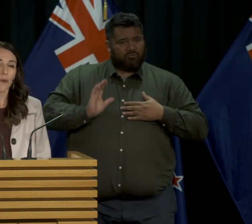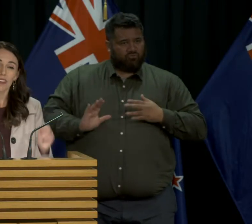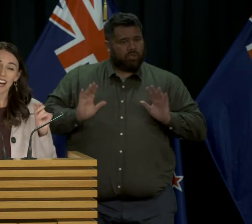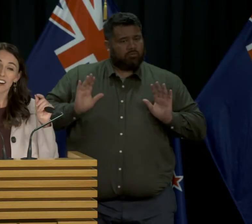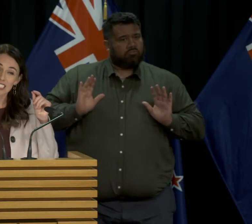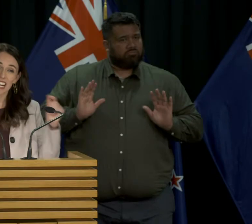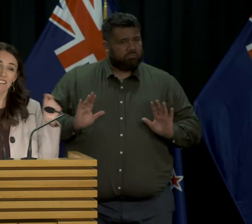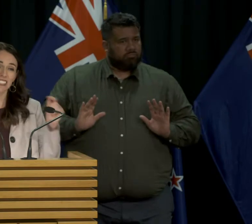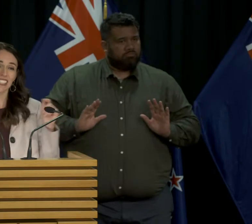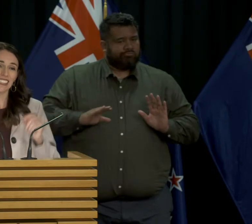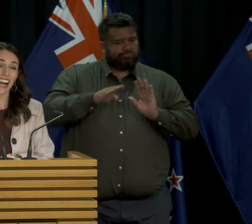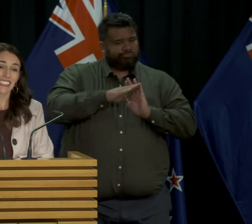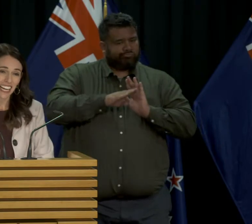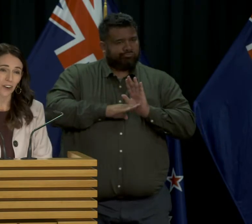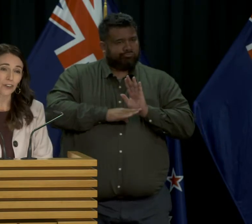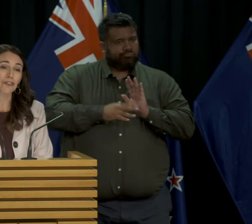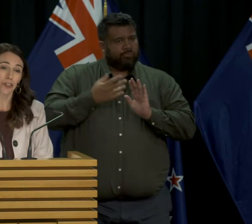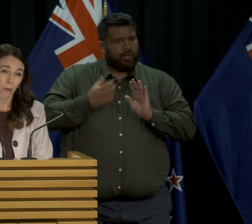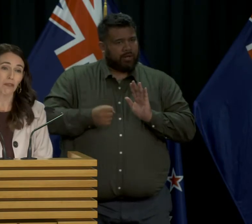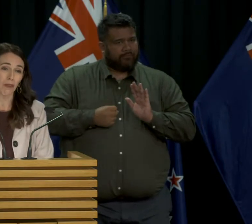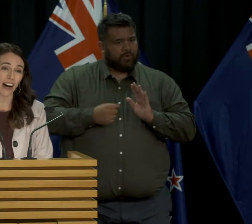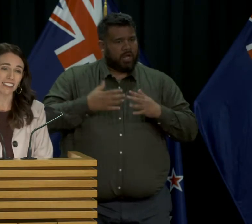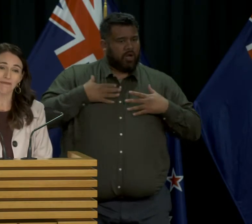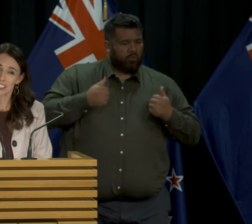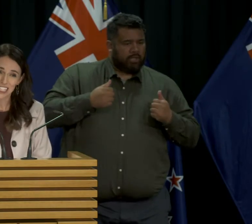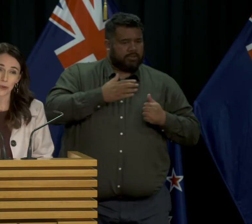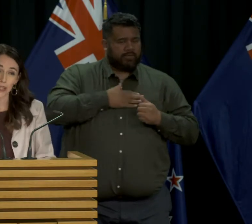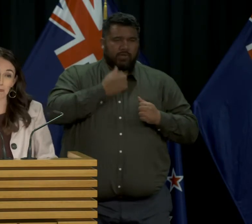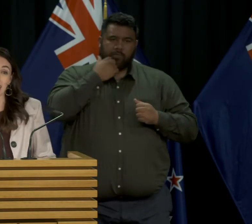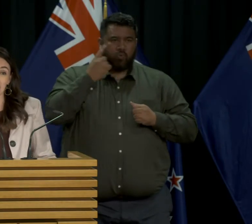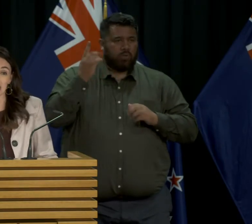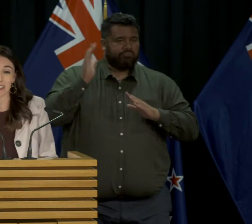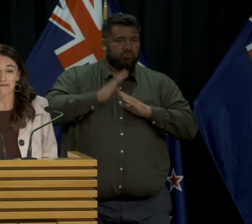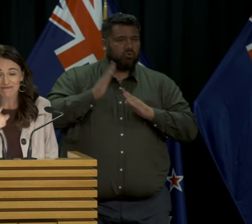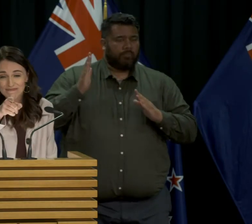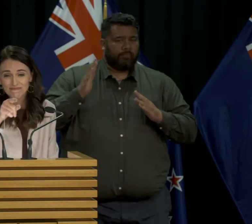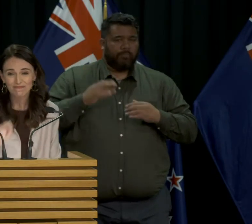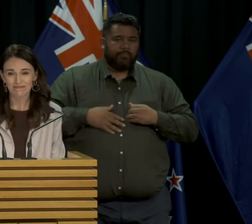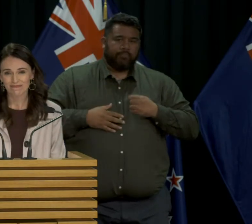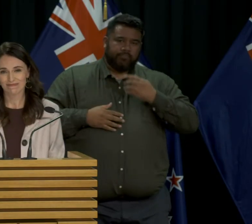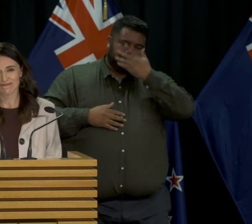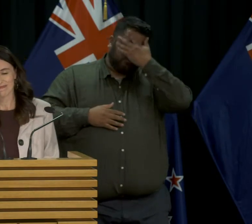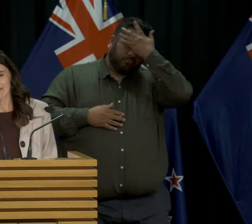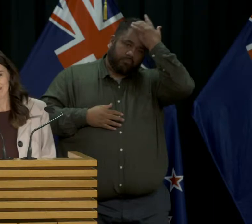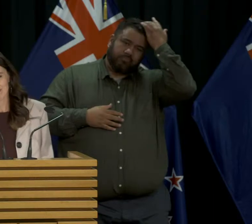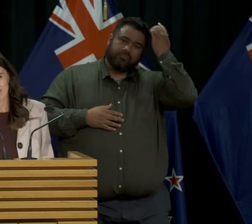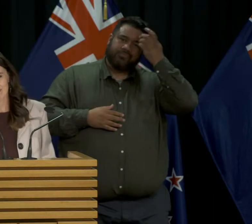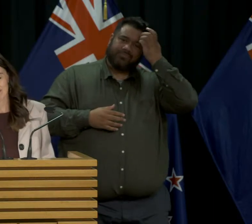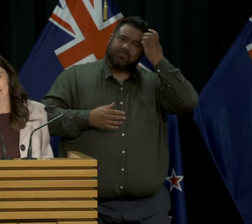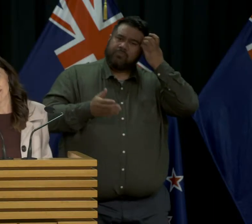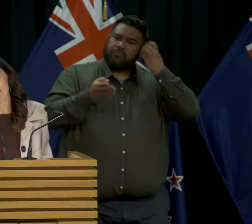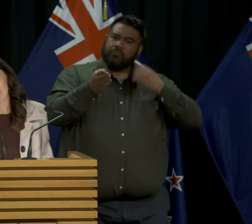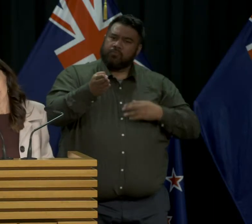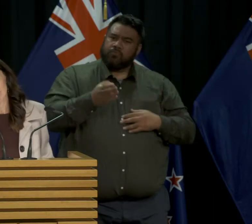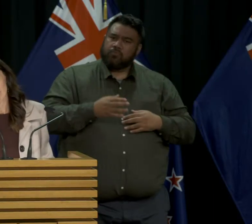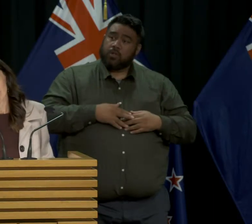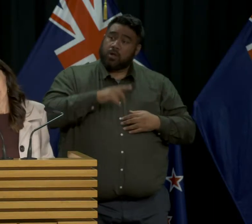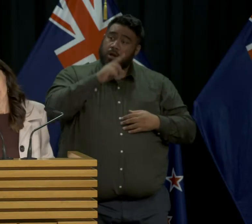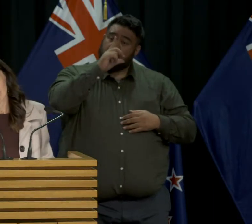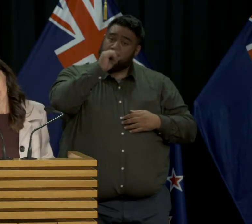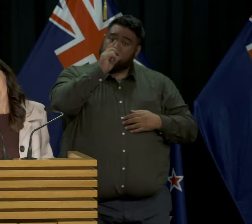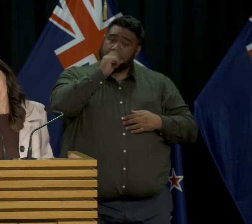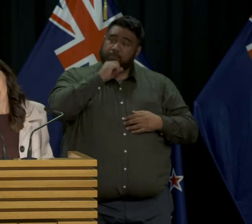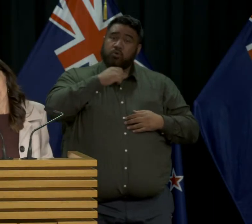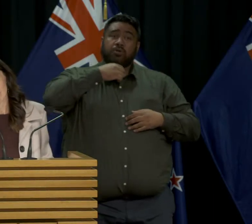borders with our safety and health top of mind, because that's always been our judgment. So would it be possible for us to ever open a bubble with Taiwan